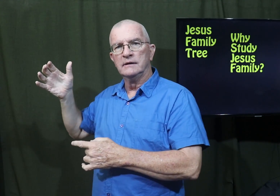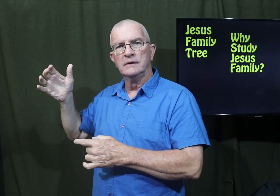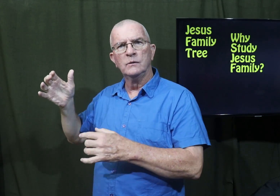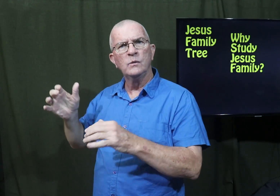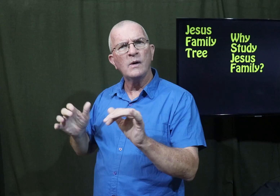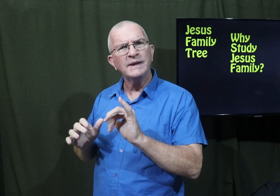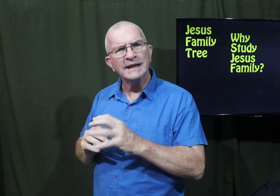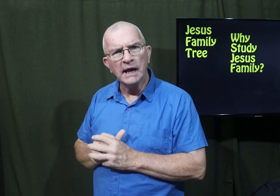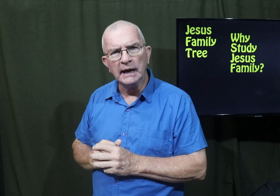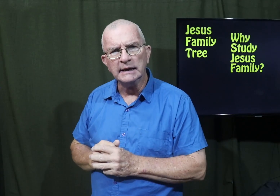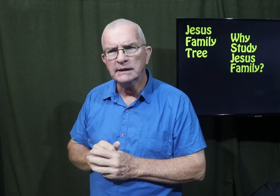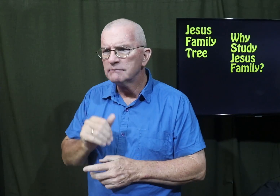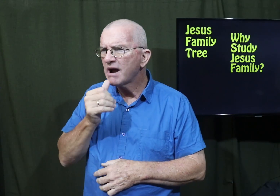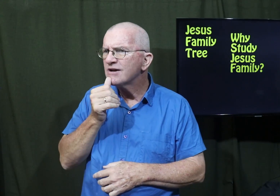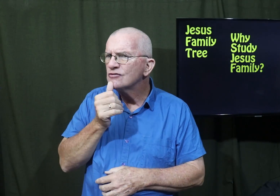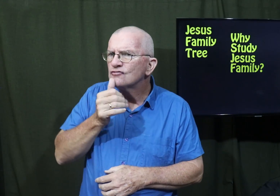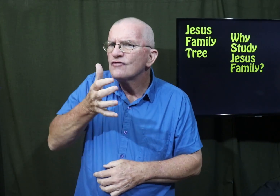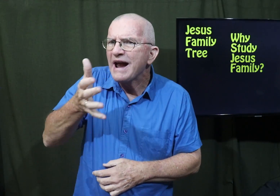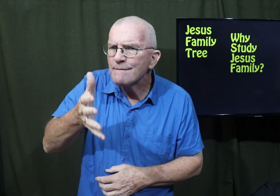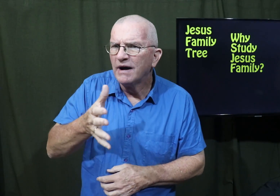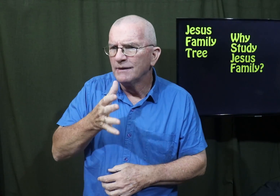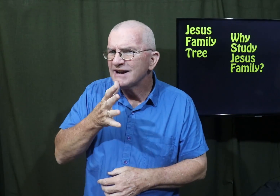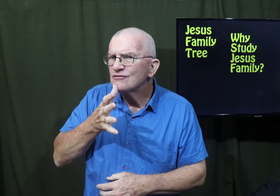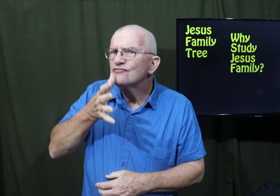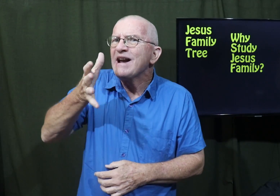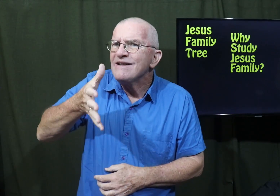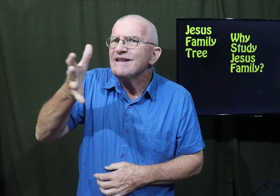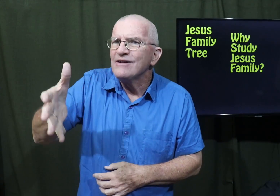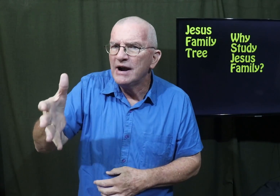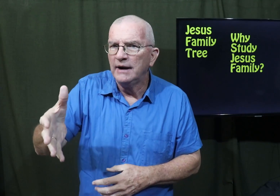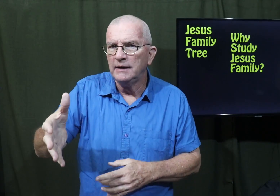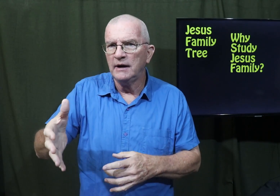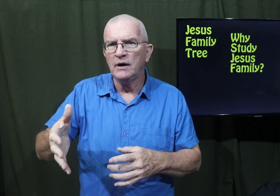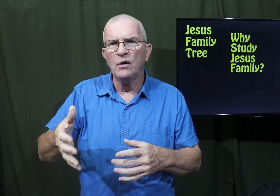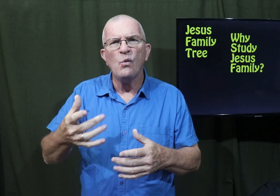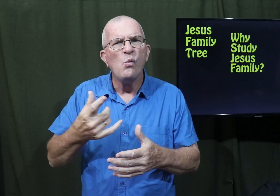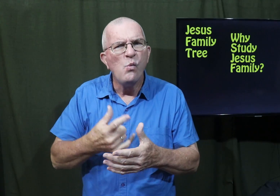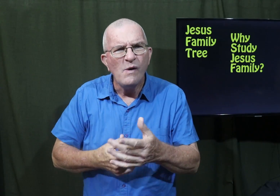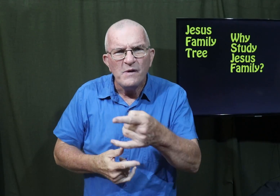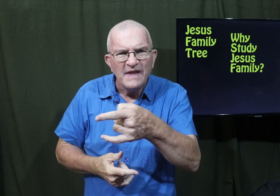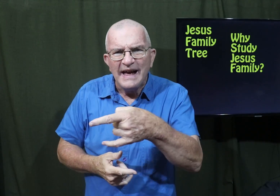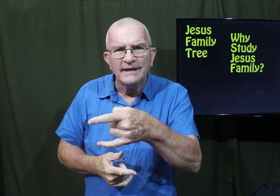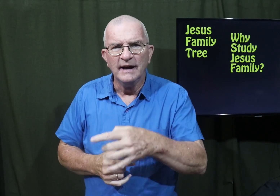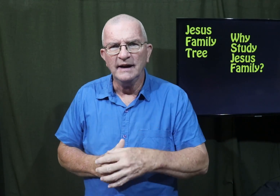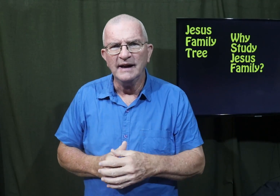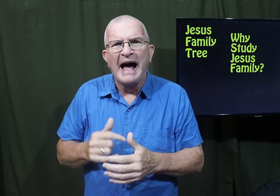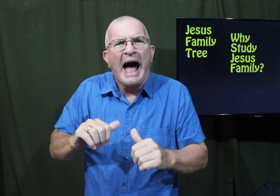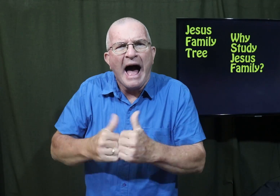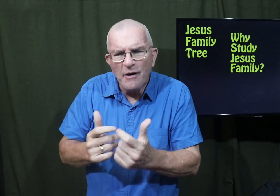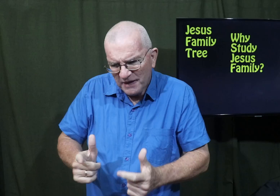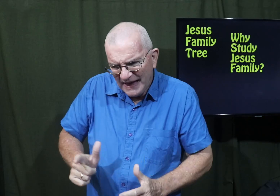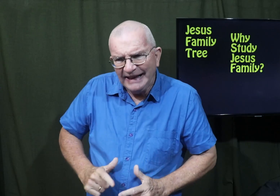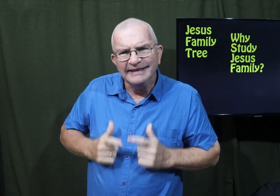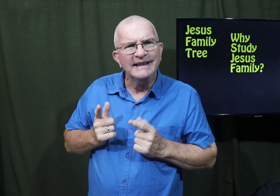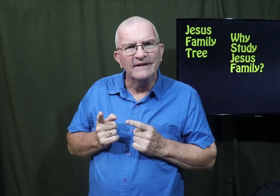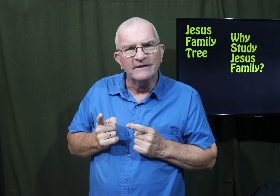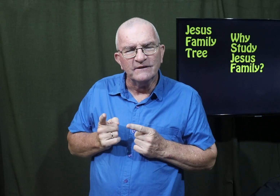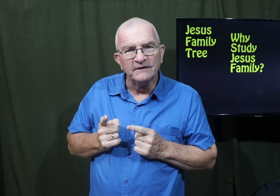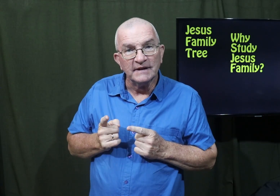What was he like? My grandmother my great grandmother what were they like? How did